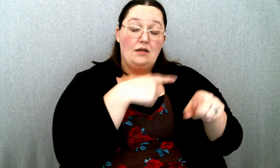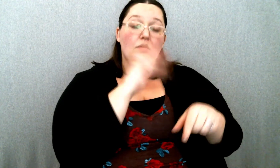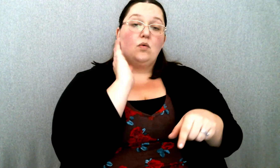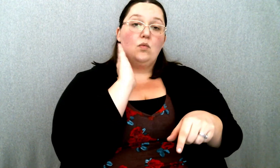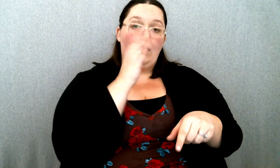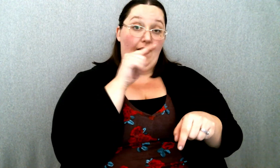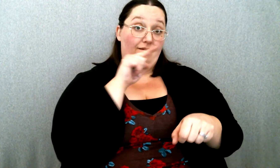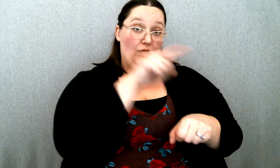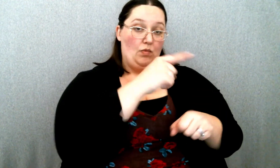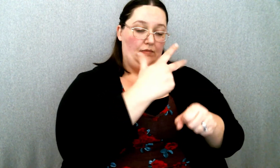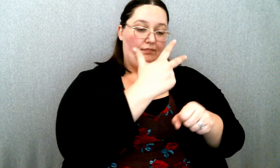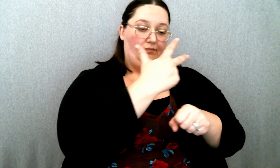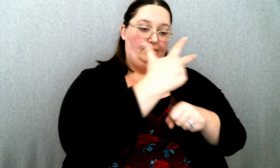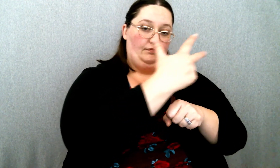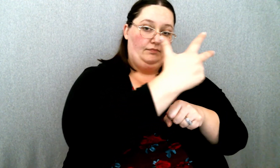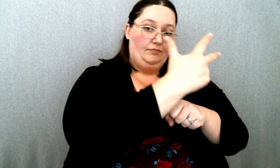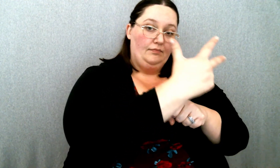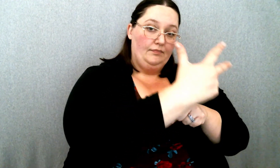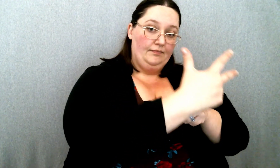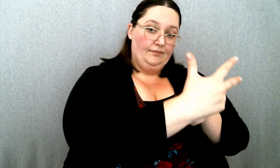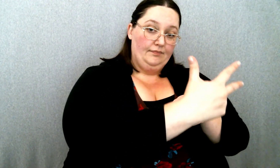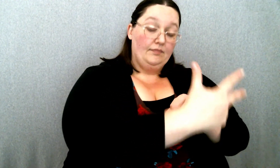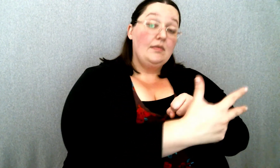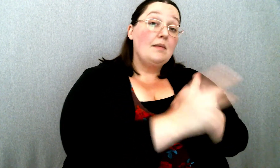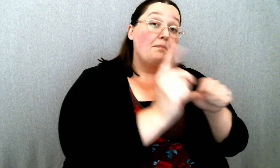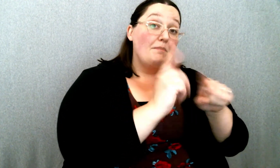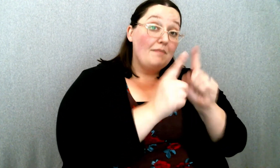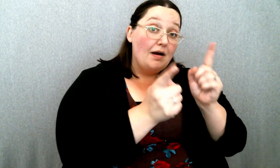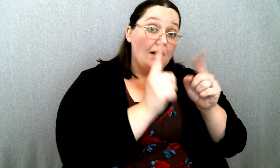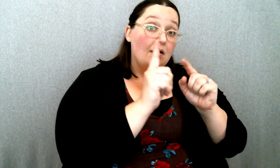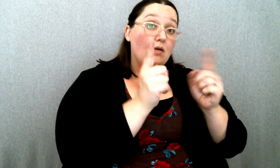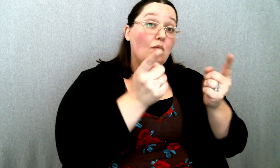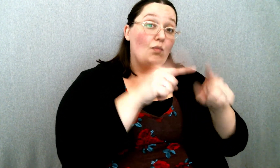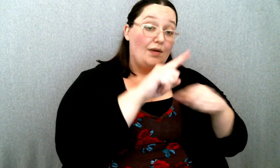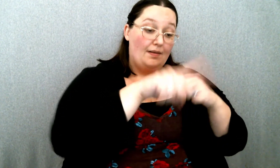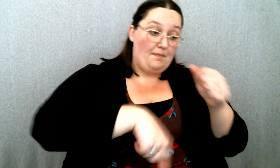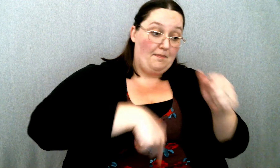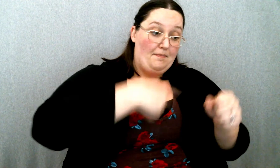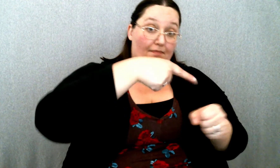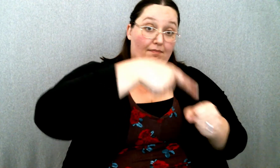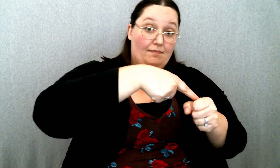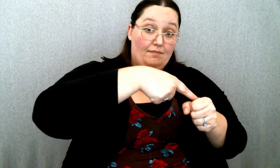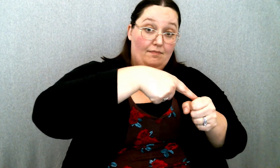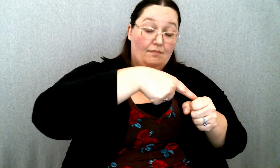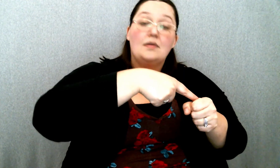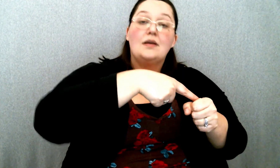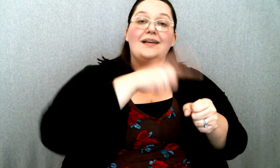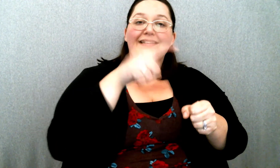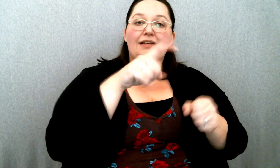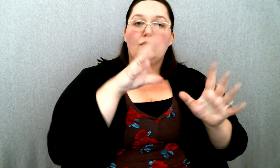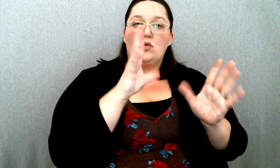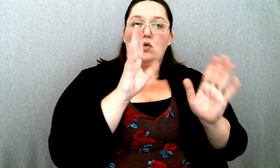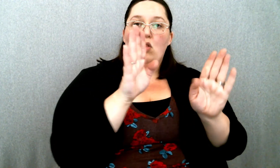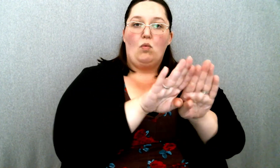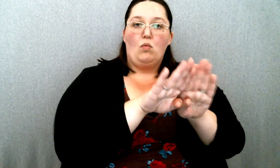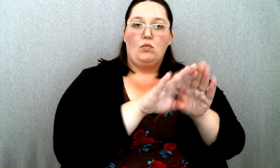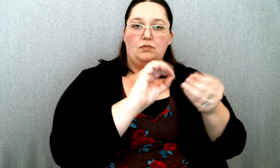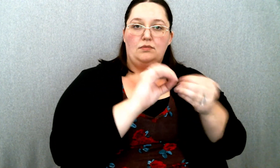When you are going to be signing year, you're going to move forward, and that 3 hand shape, as it is going around your